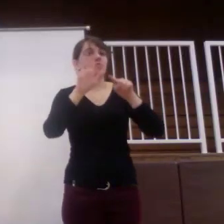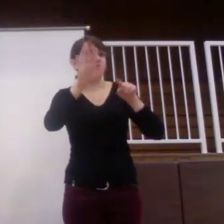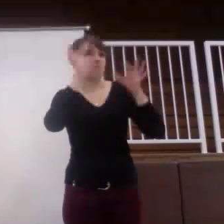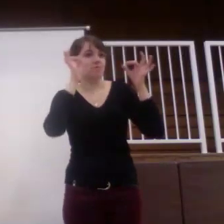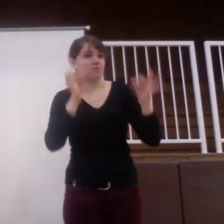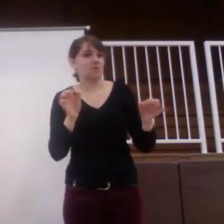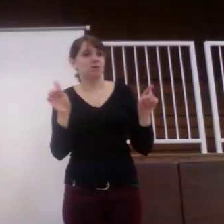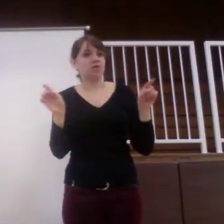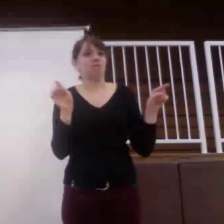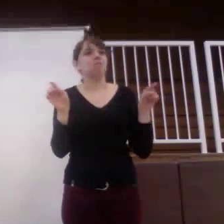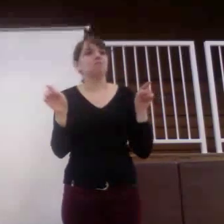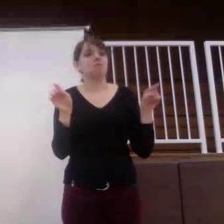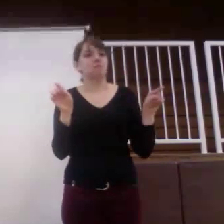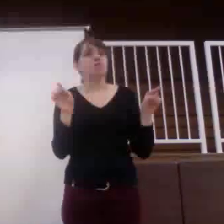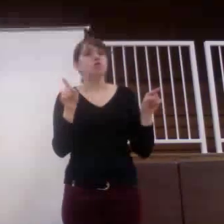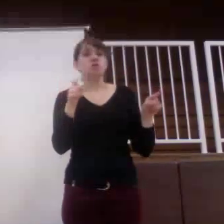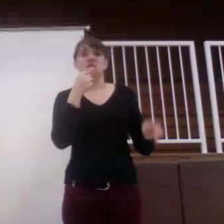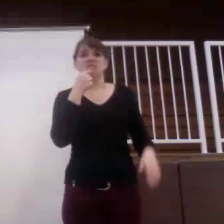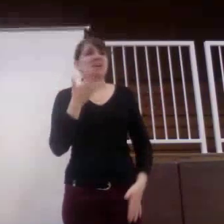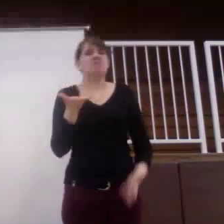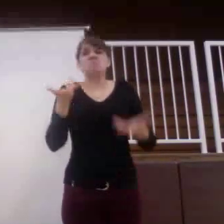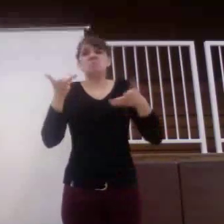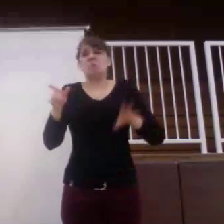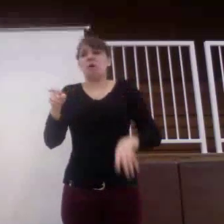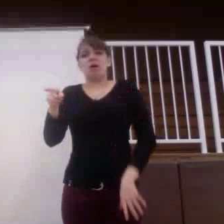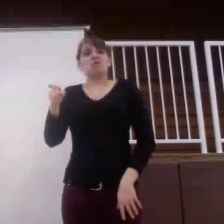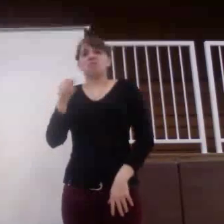You can refuse extraordinary means.